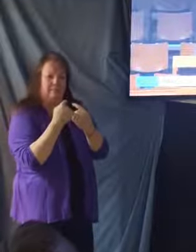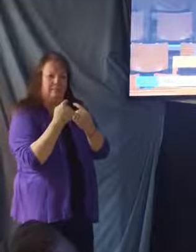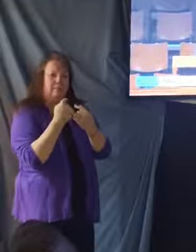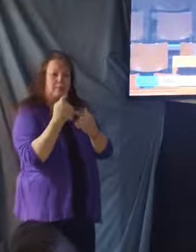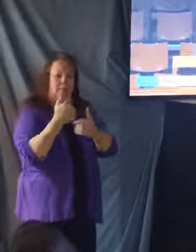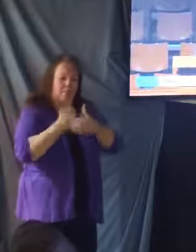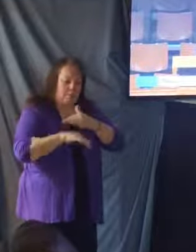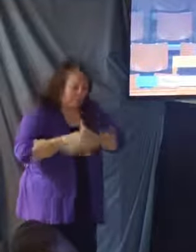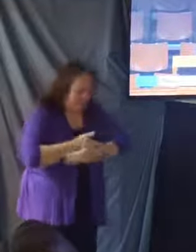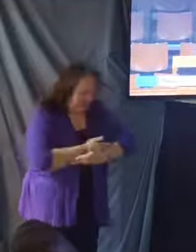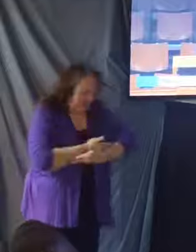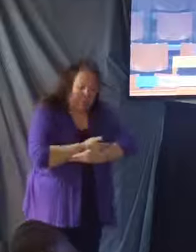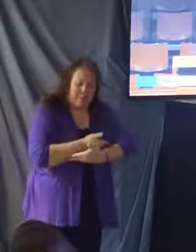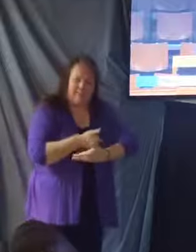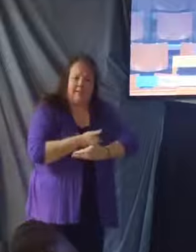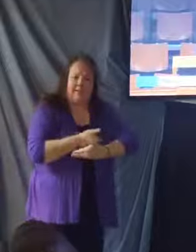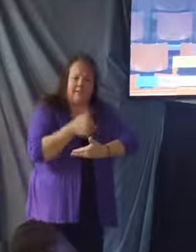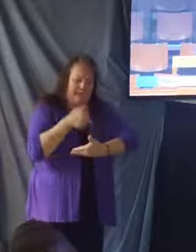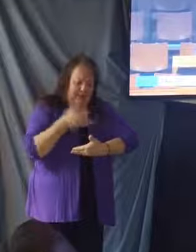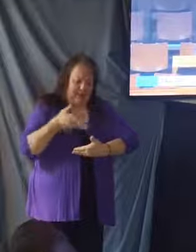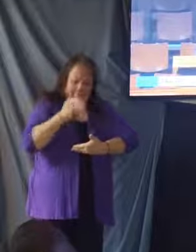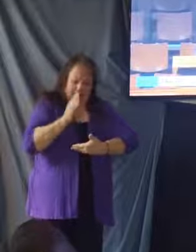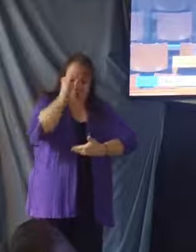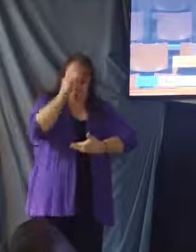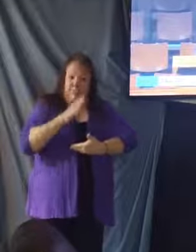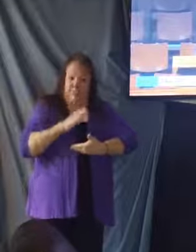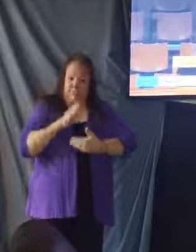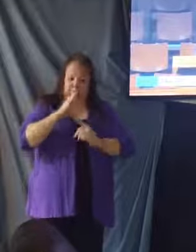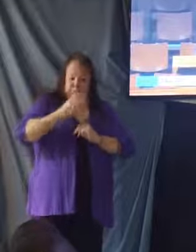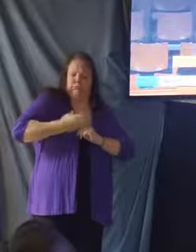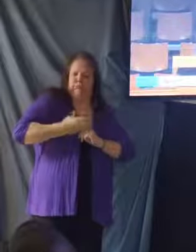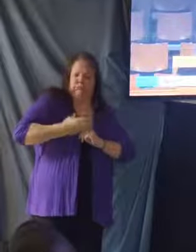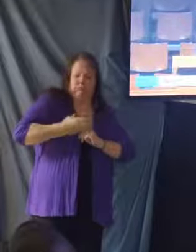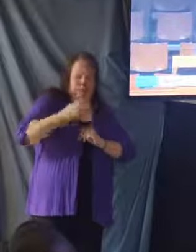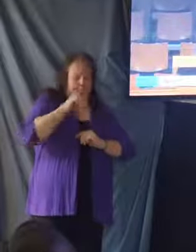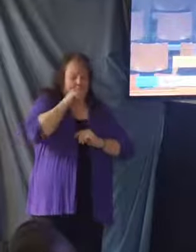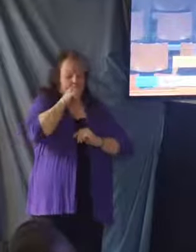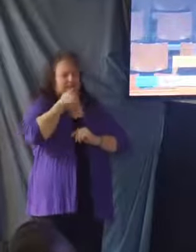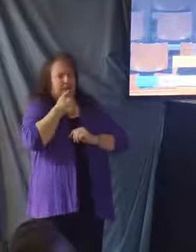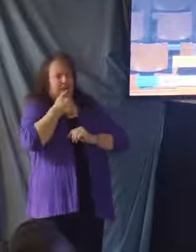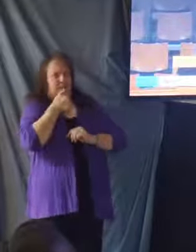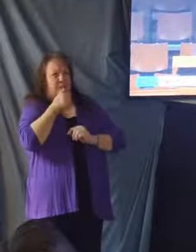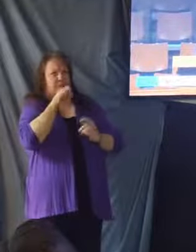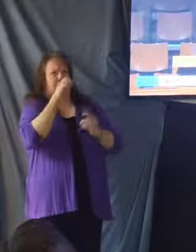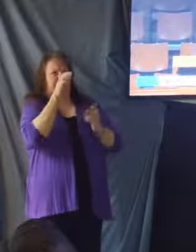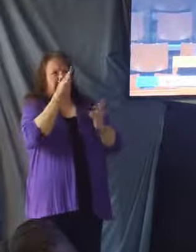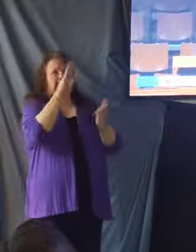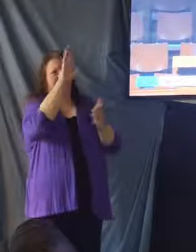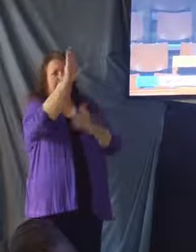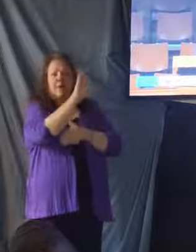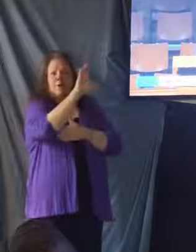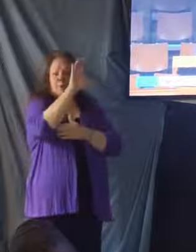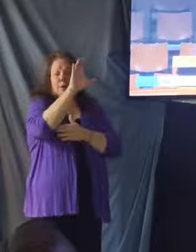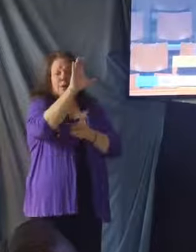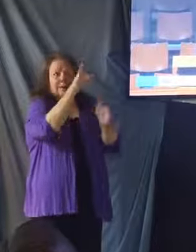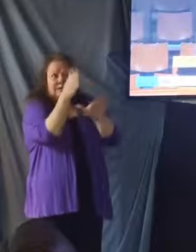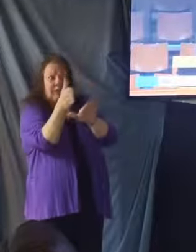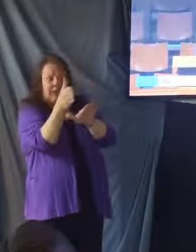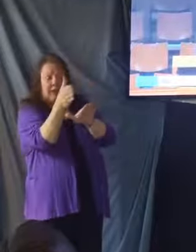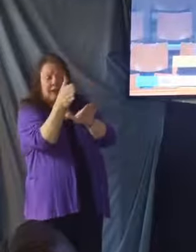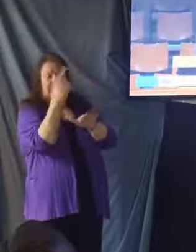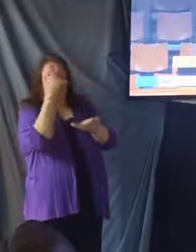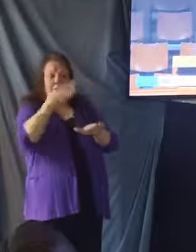race, as the God-man, He suffered and died on the cross to pay the penalty for our sin, which is